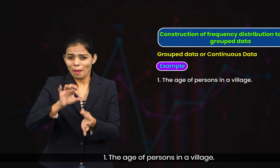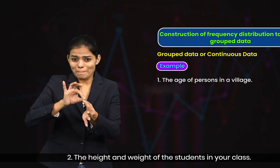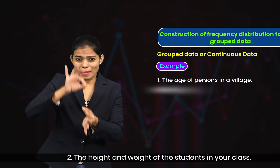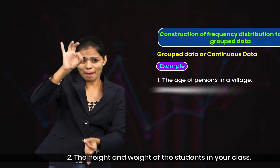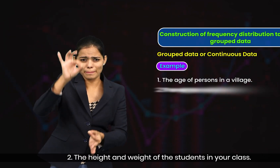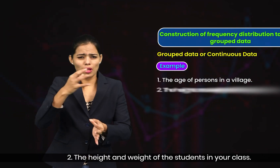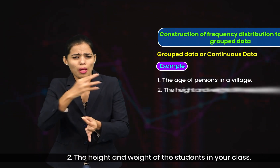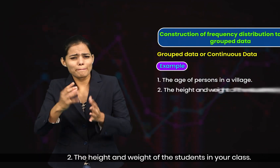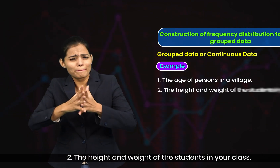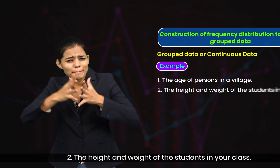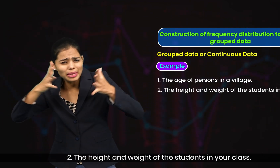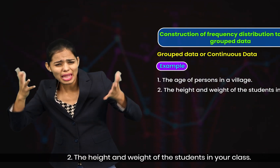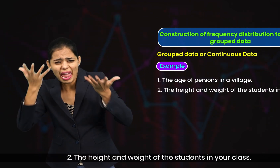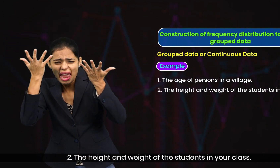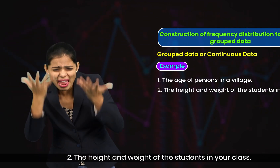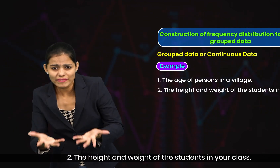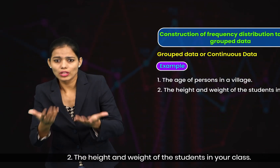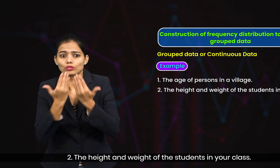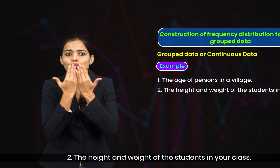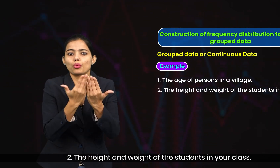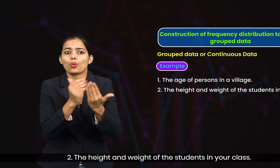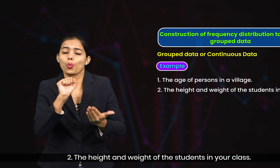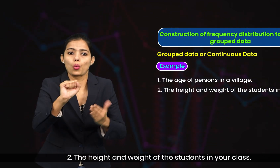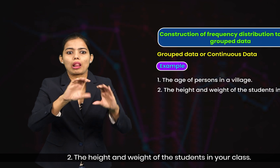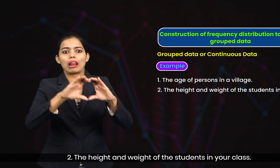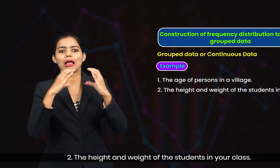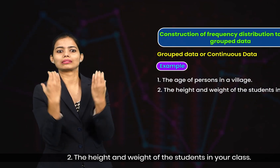The height and weight of the students in your class.